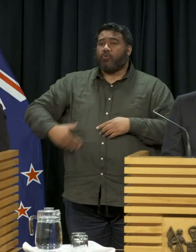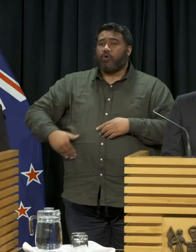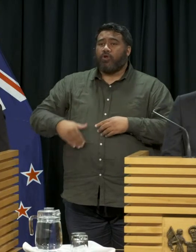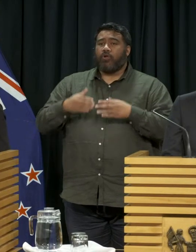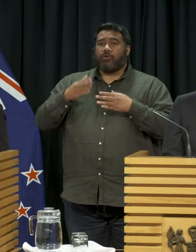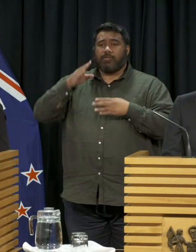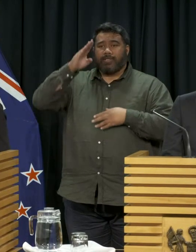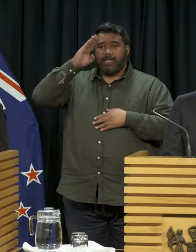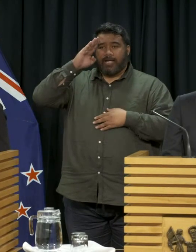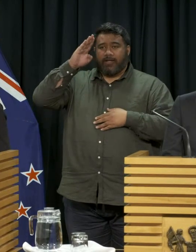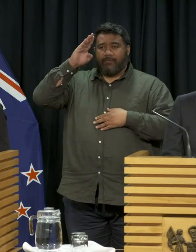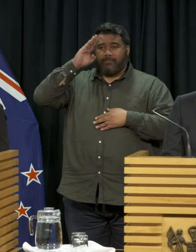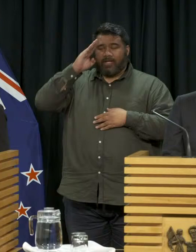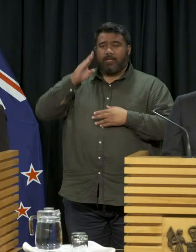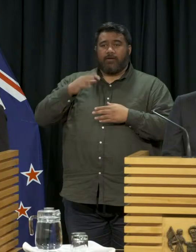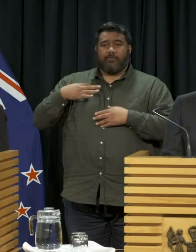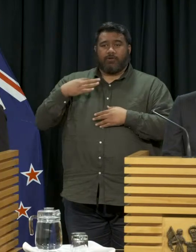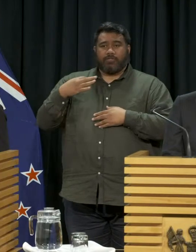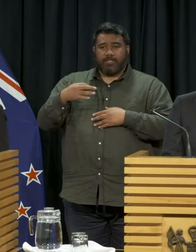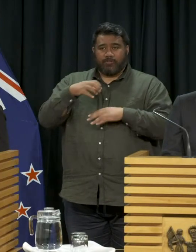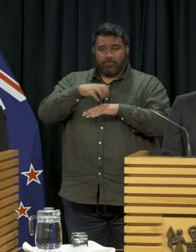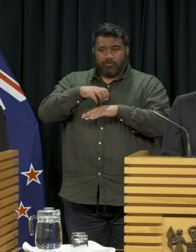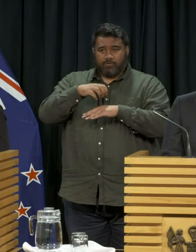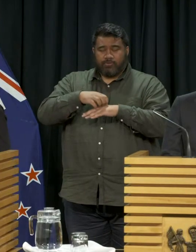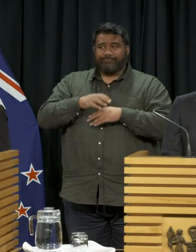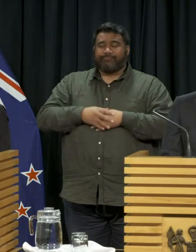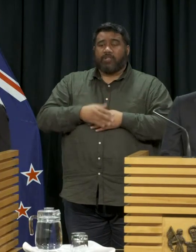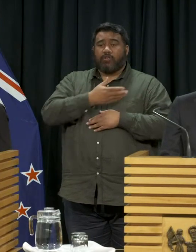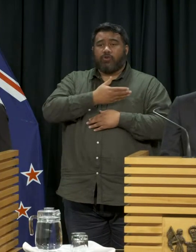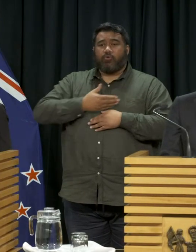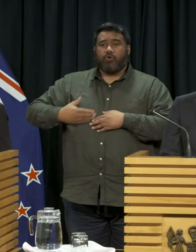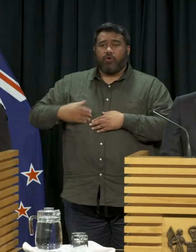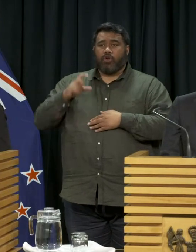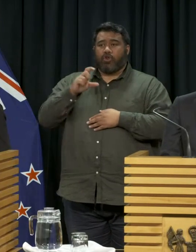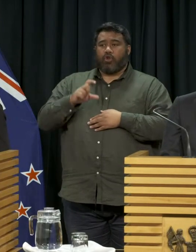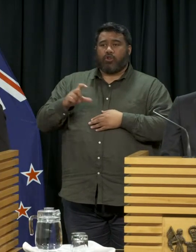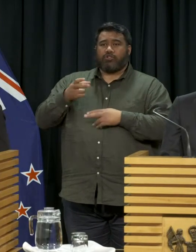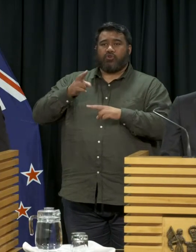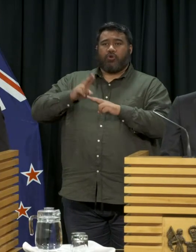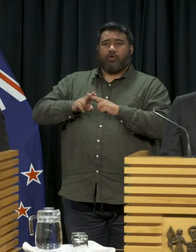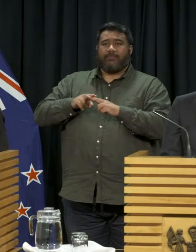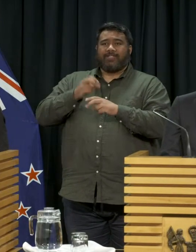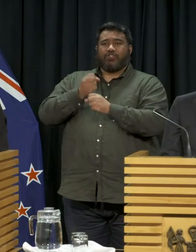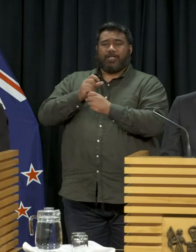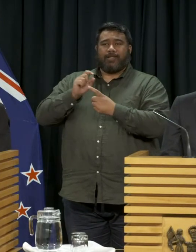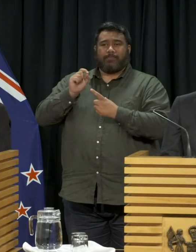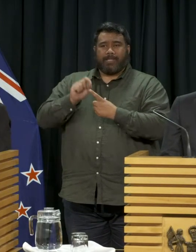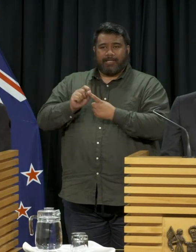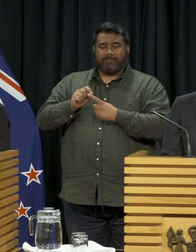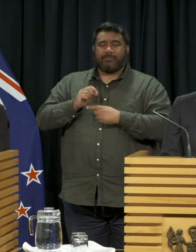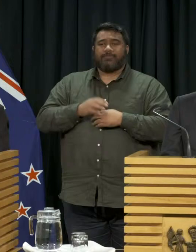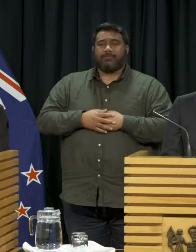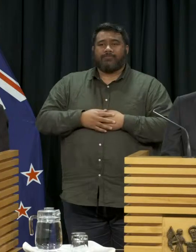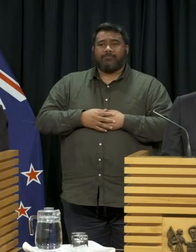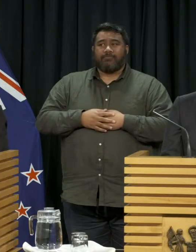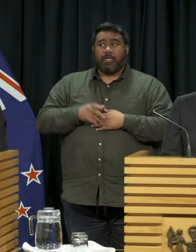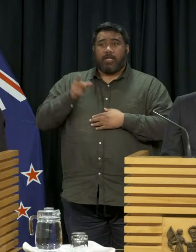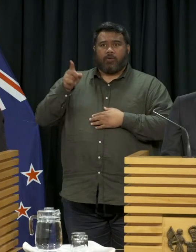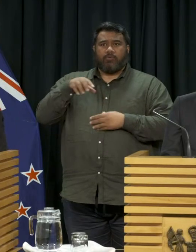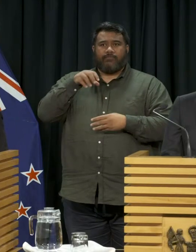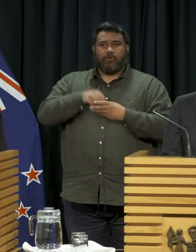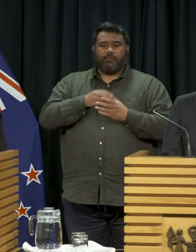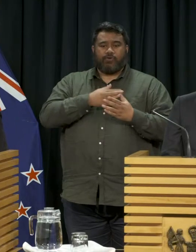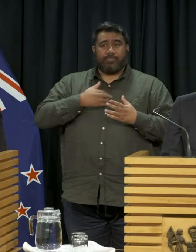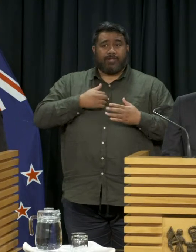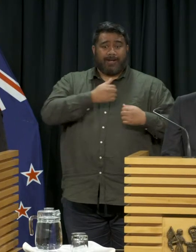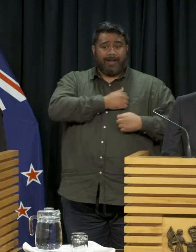Veterans Association of New Zealand and the Royal New Zealand College of General Practitioners. He held ranks of Field Marshal of the New Zealand